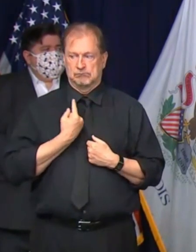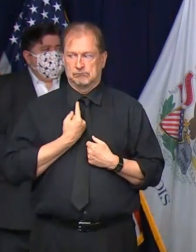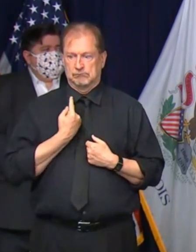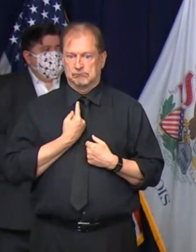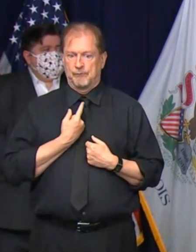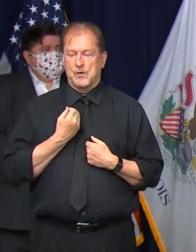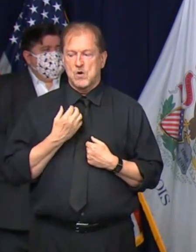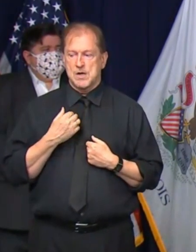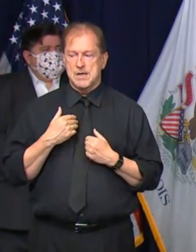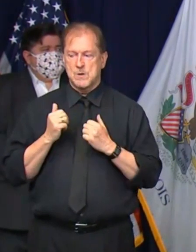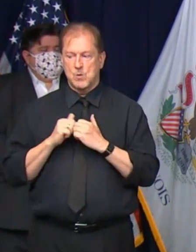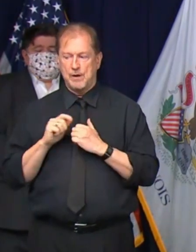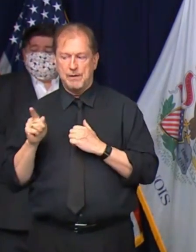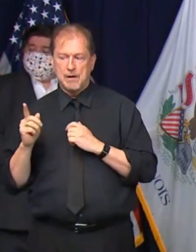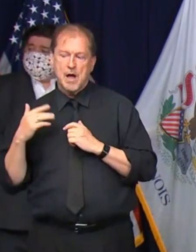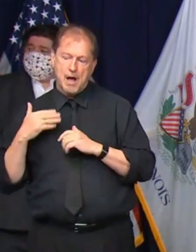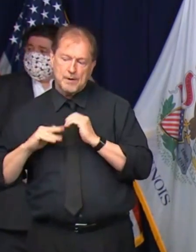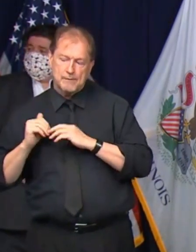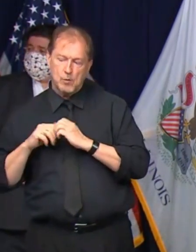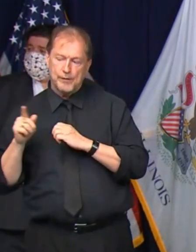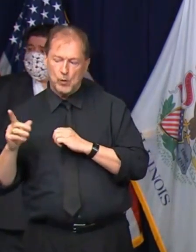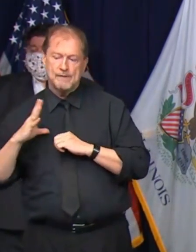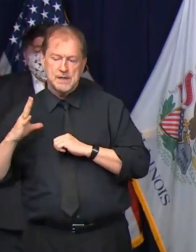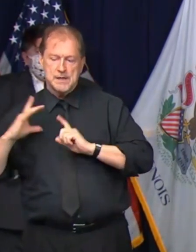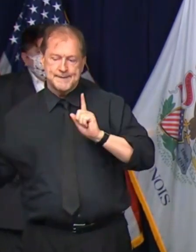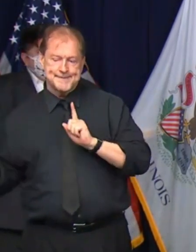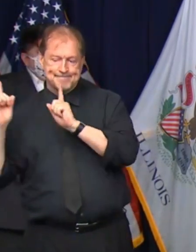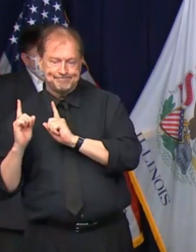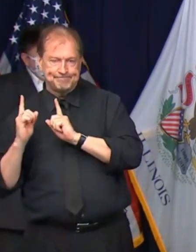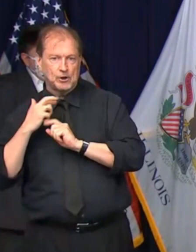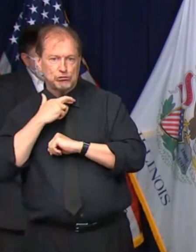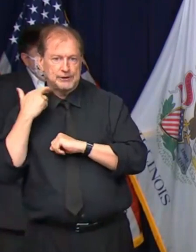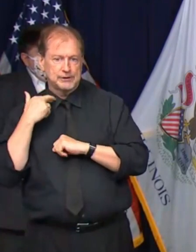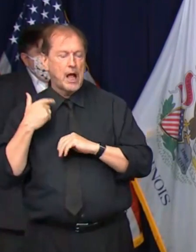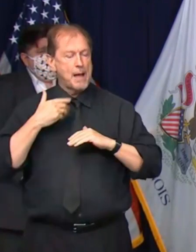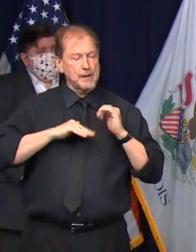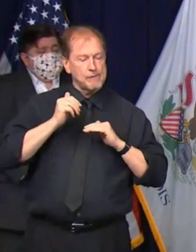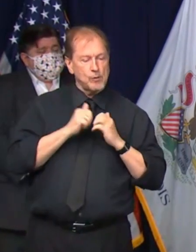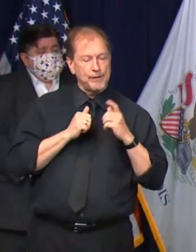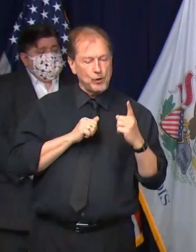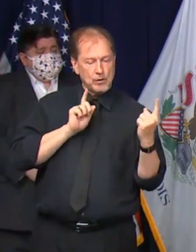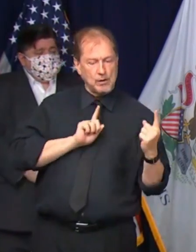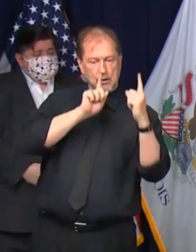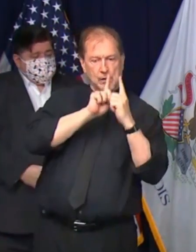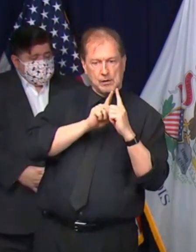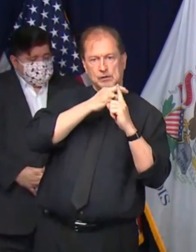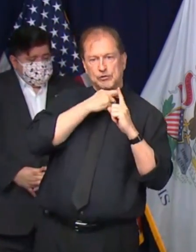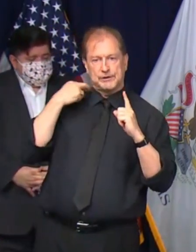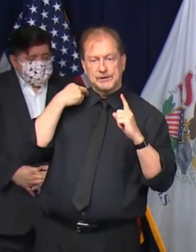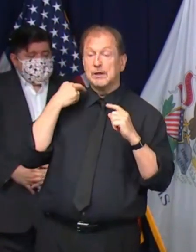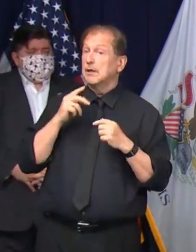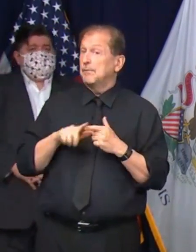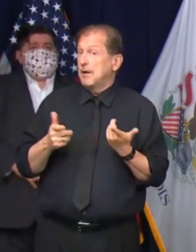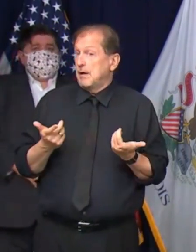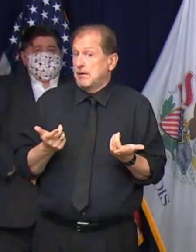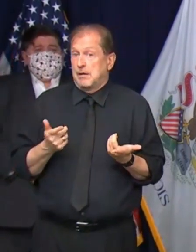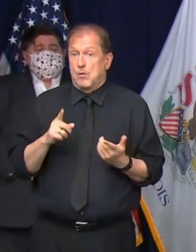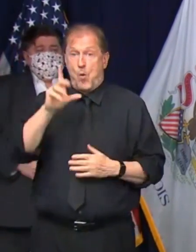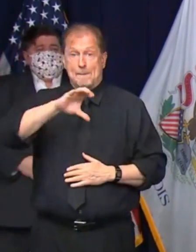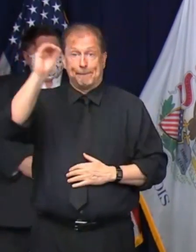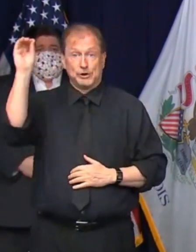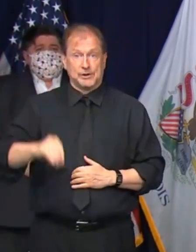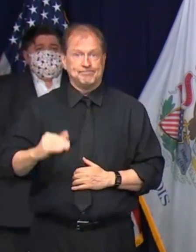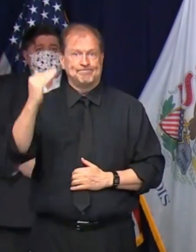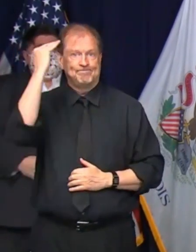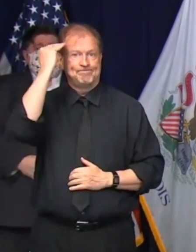assume a risk that they're comfortable with. So it's a risk-benefit ratio. Again, there's no way to know for sure if someone is